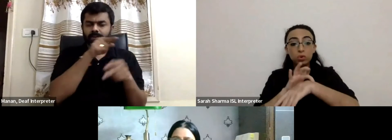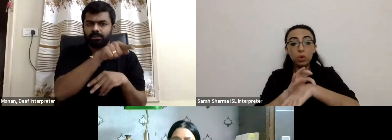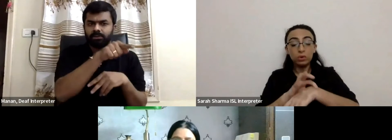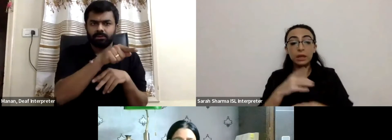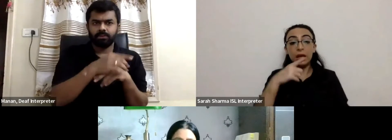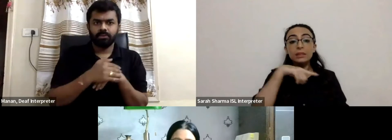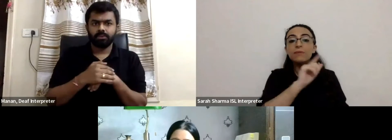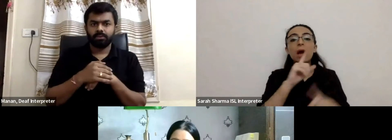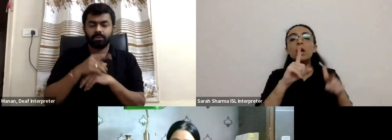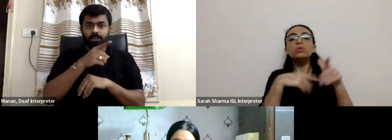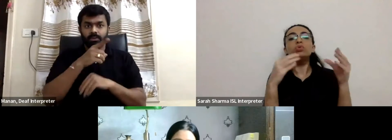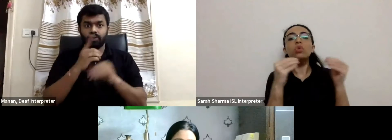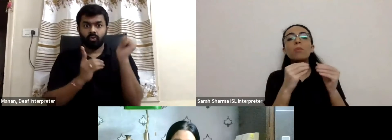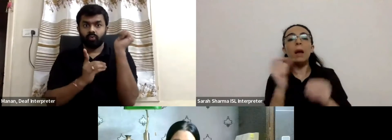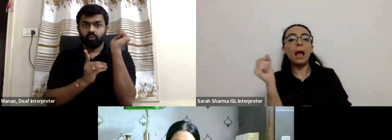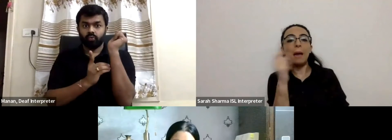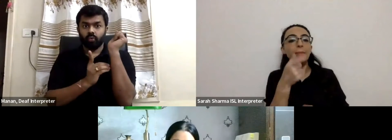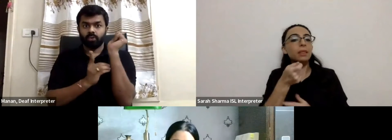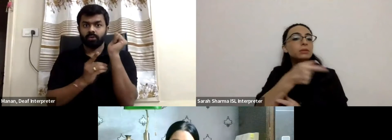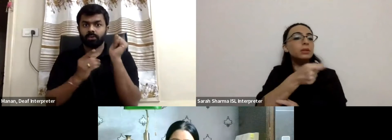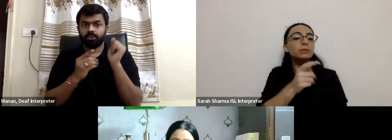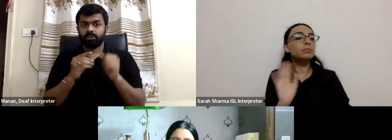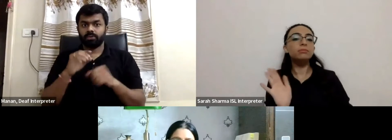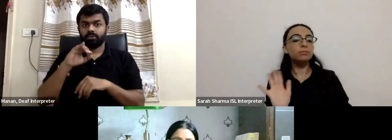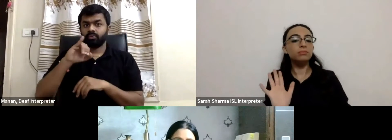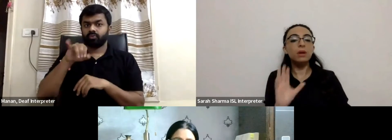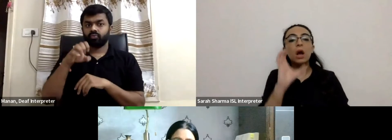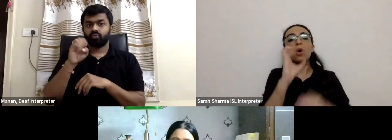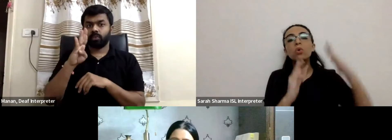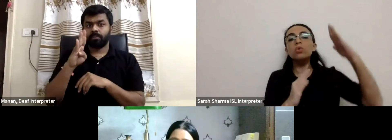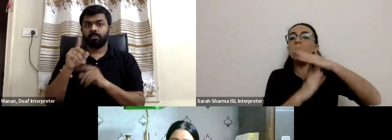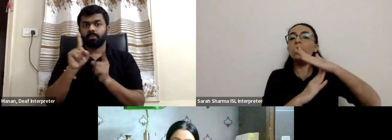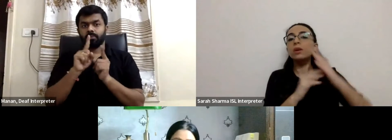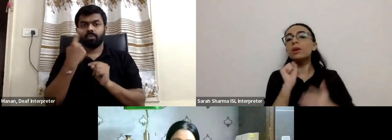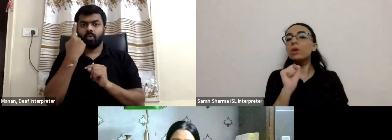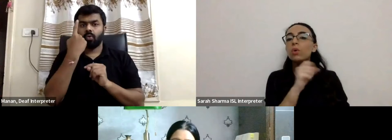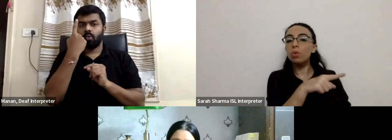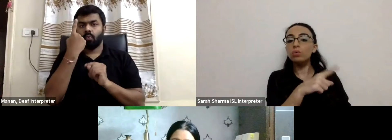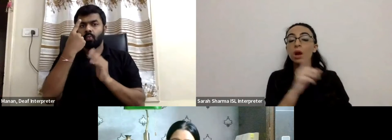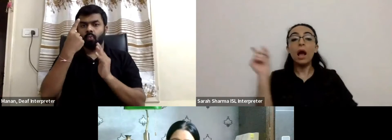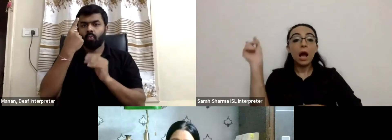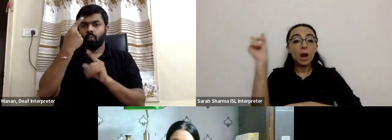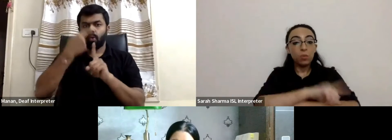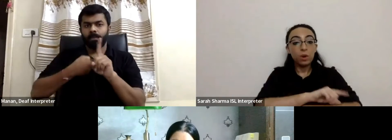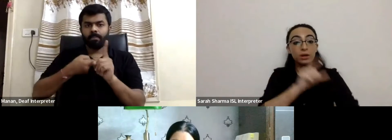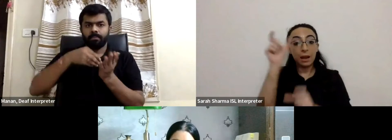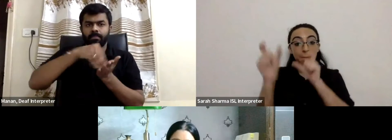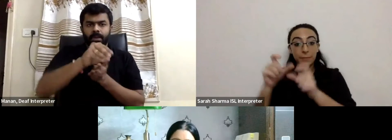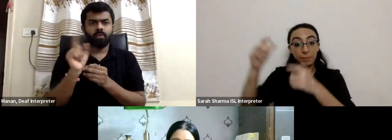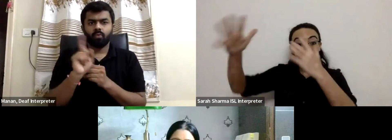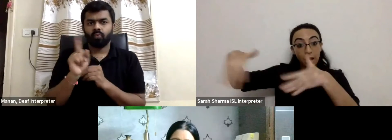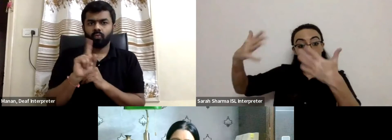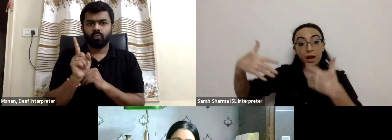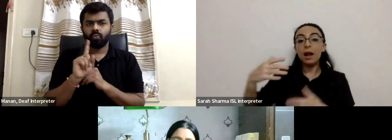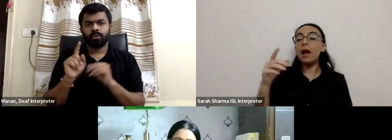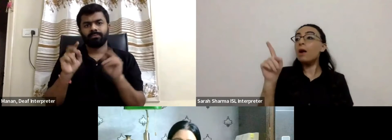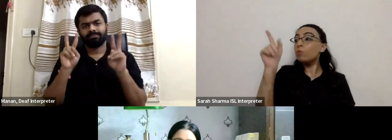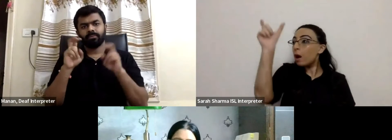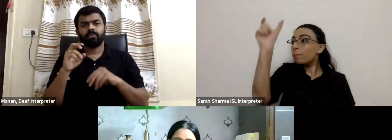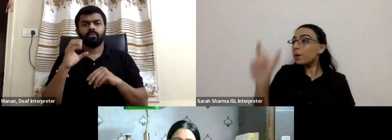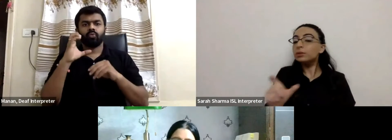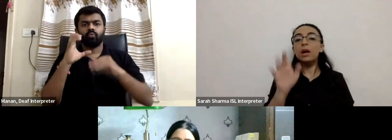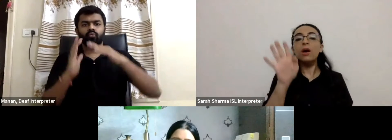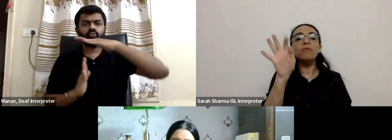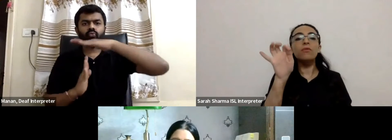us. They are just on contract basis. They earn 40 rupees per patient, and the